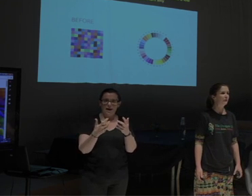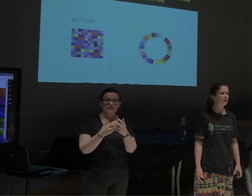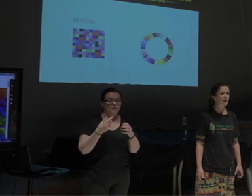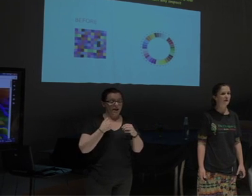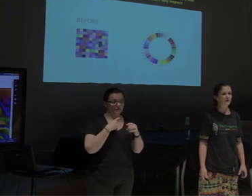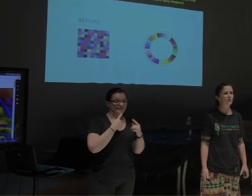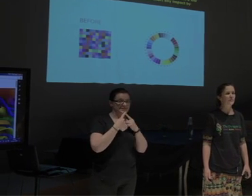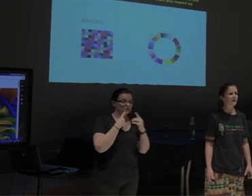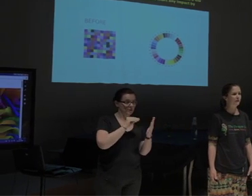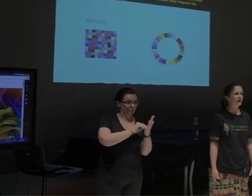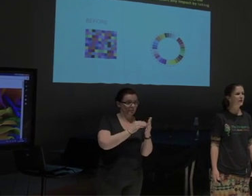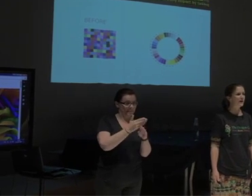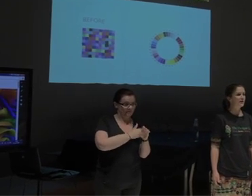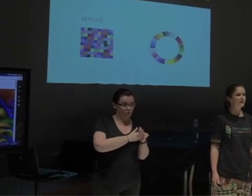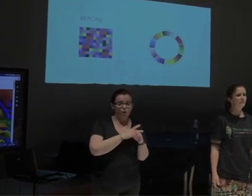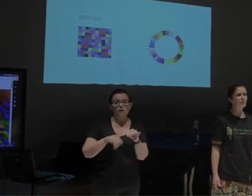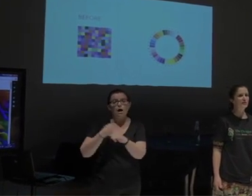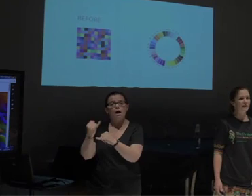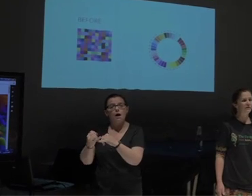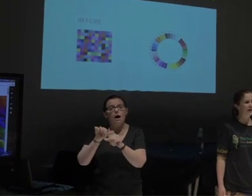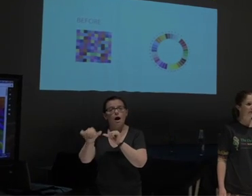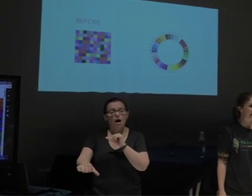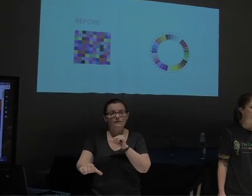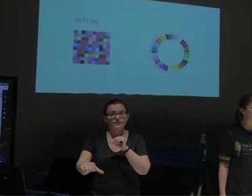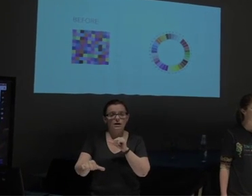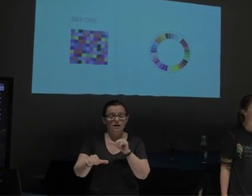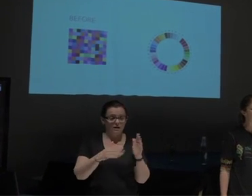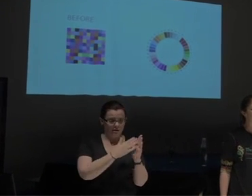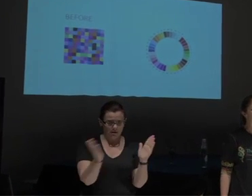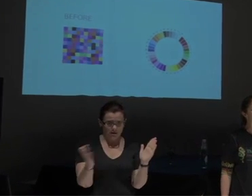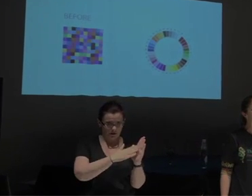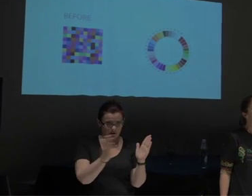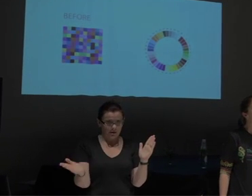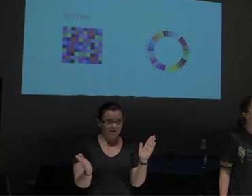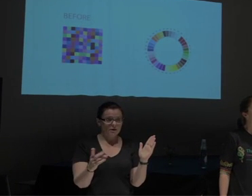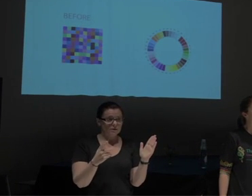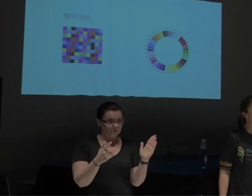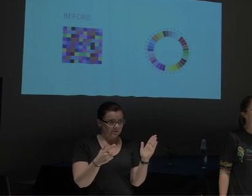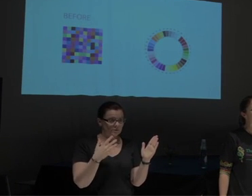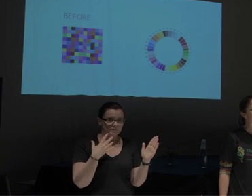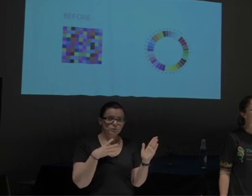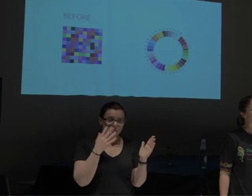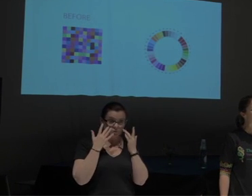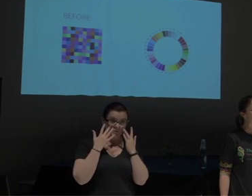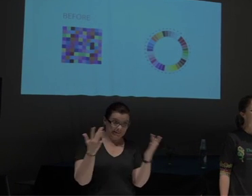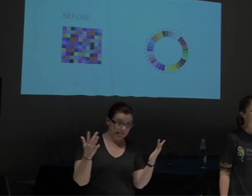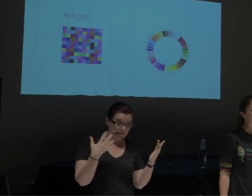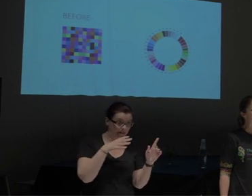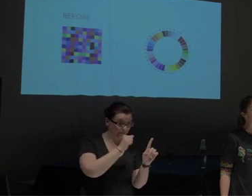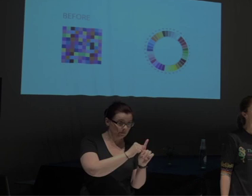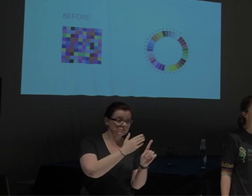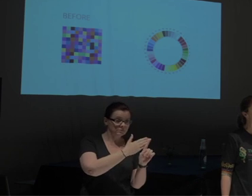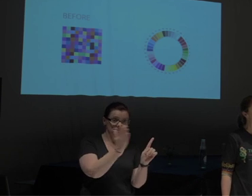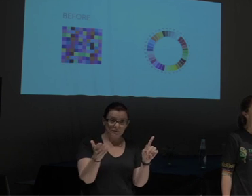data before and after groups. And I found that mood did rapidly improve. And that finding led to me